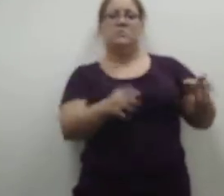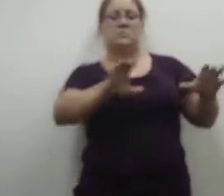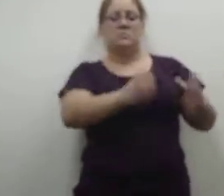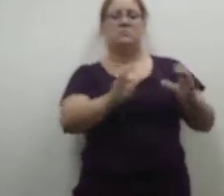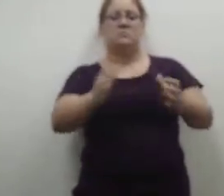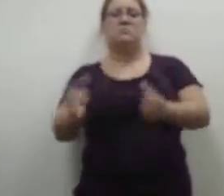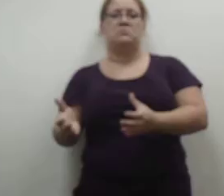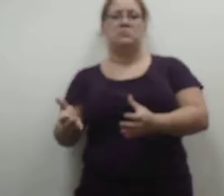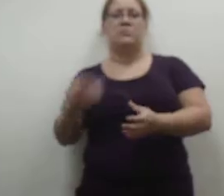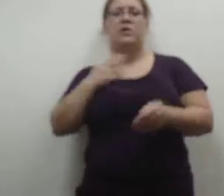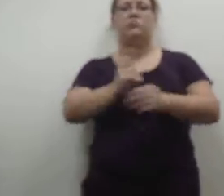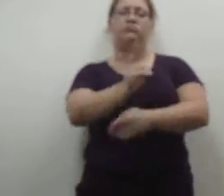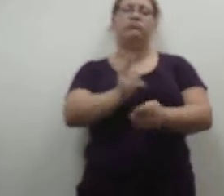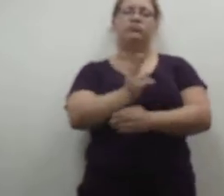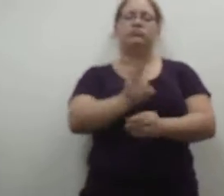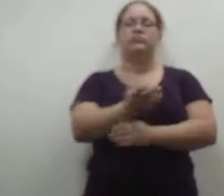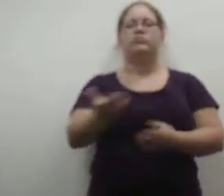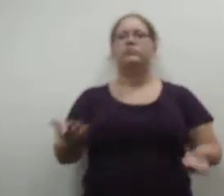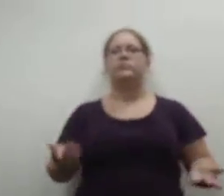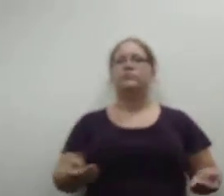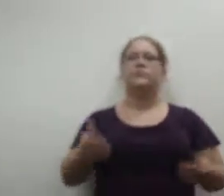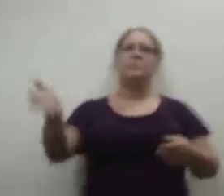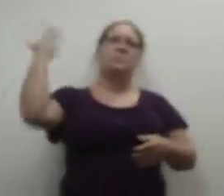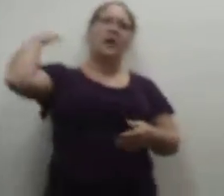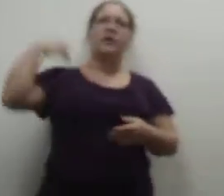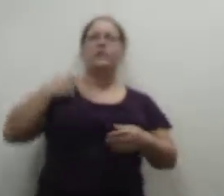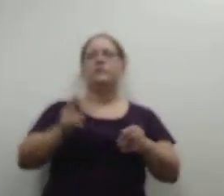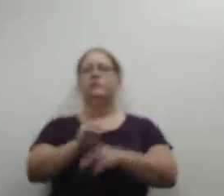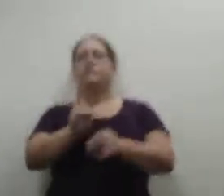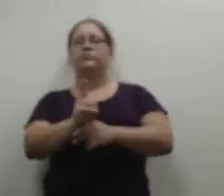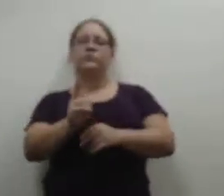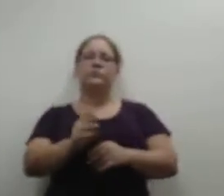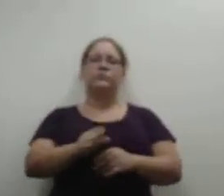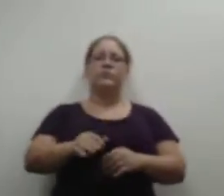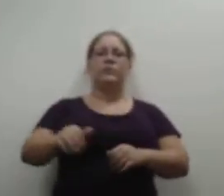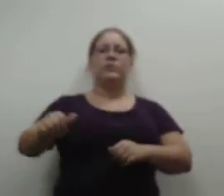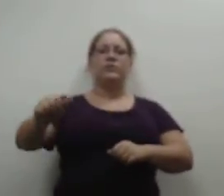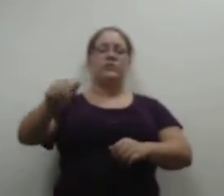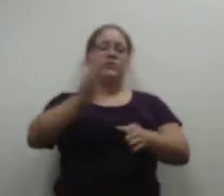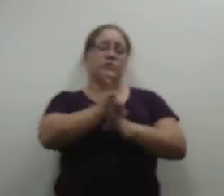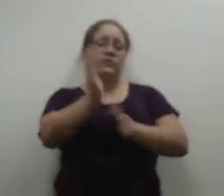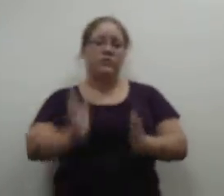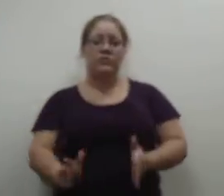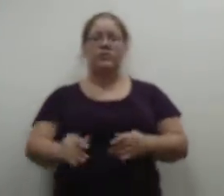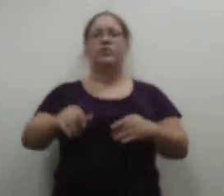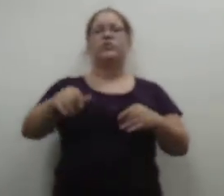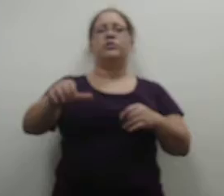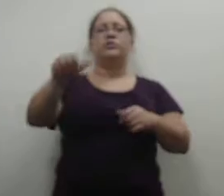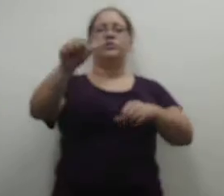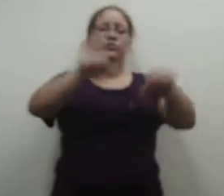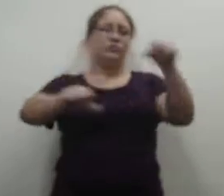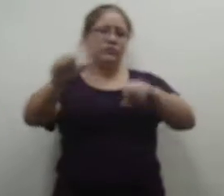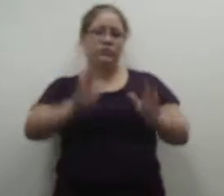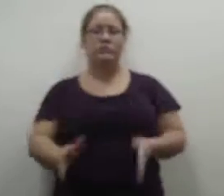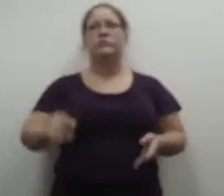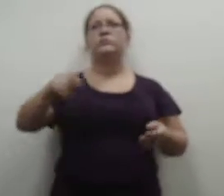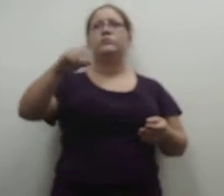done biology, sociology, psychology, literature, history, and I arranged my